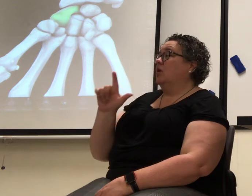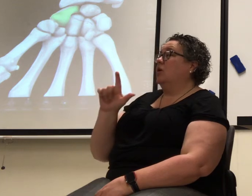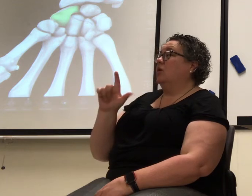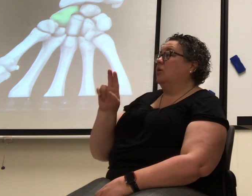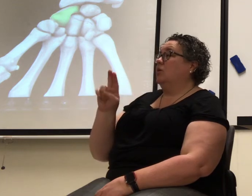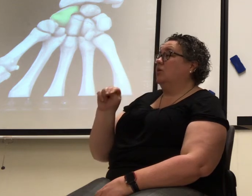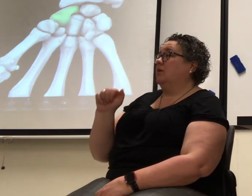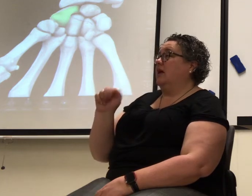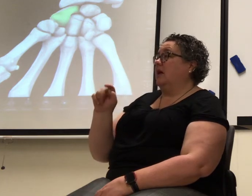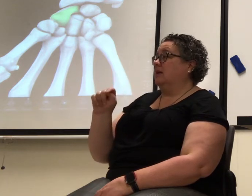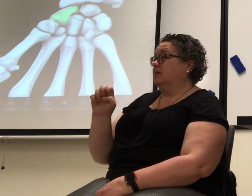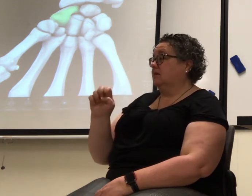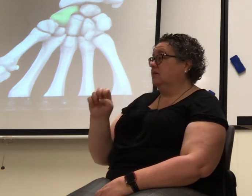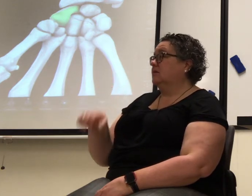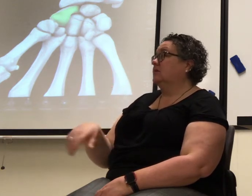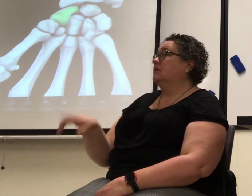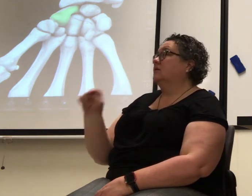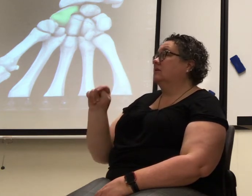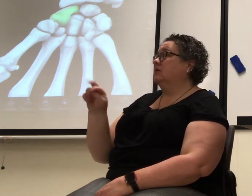Pisiform.